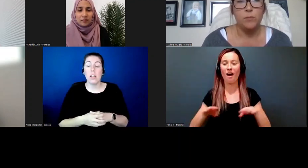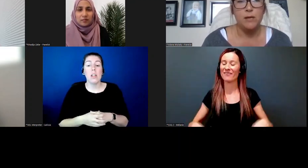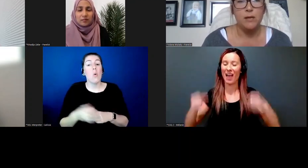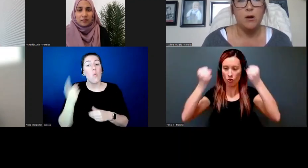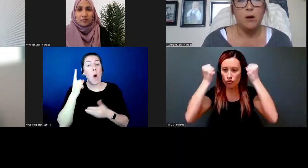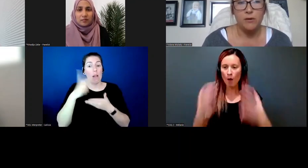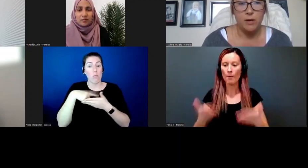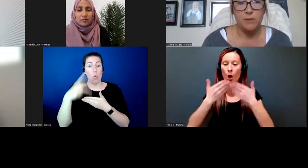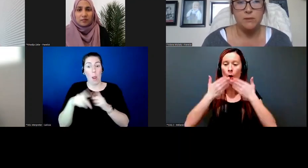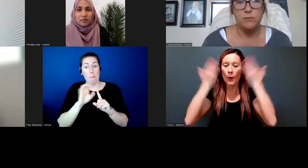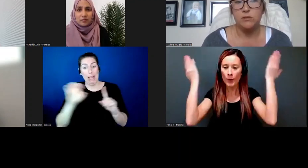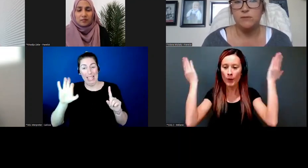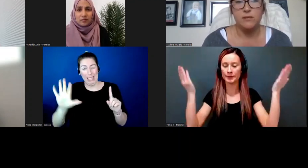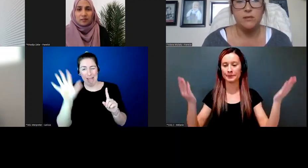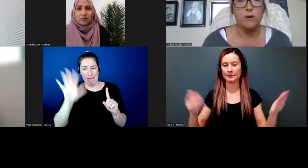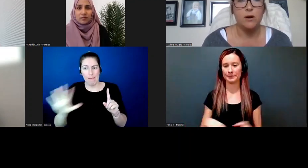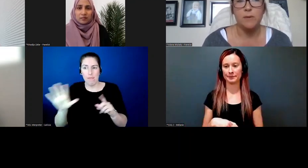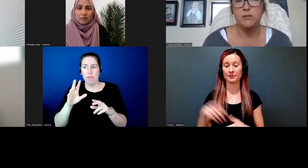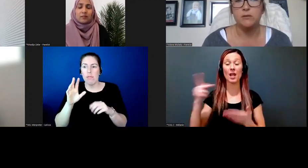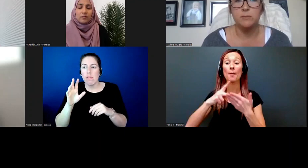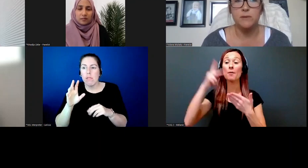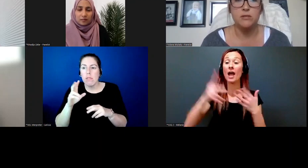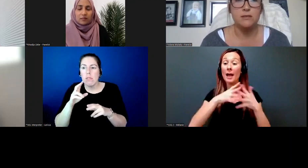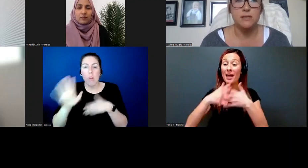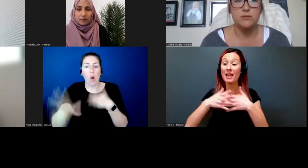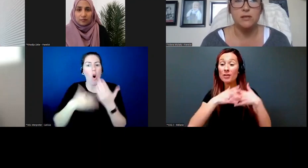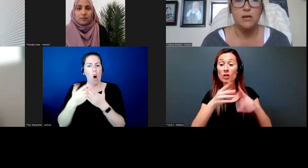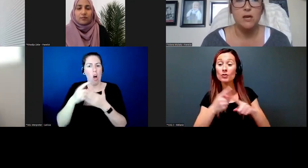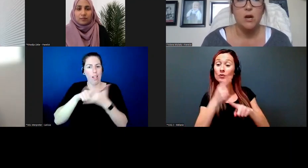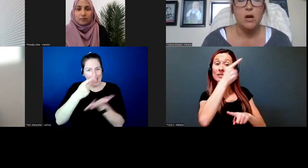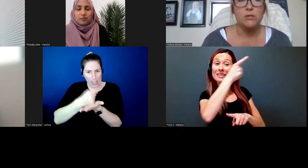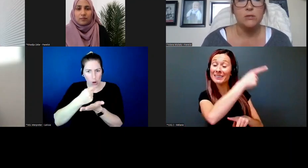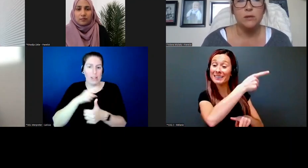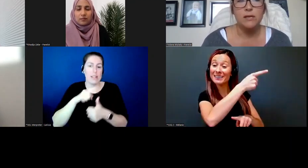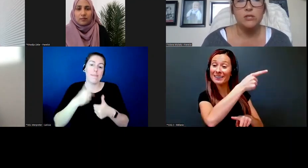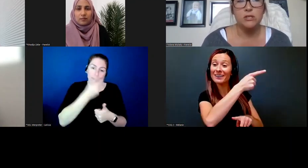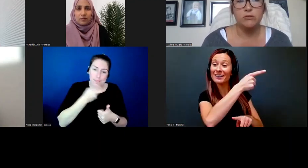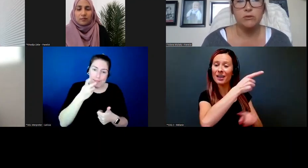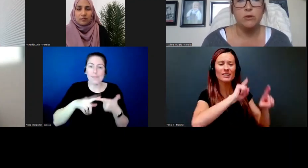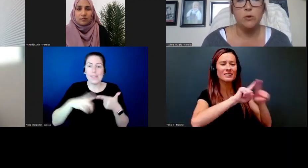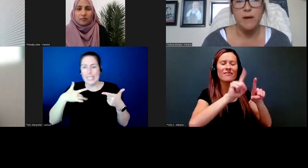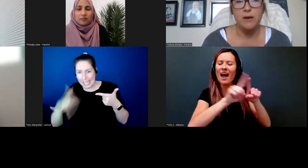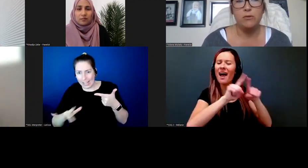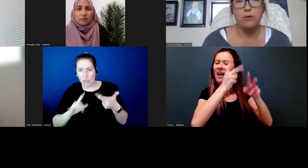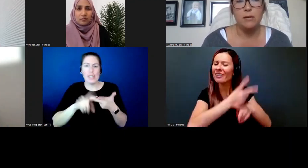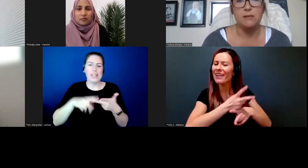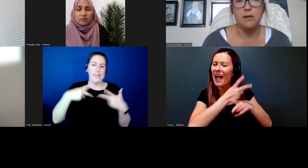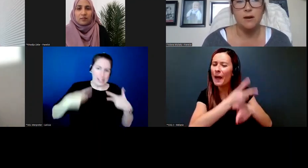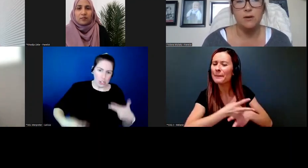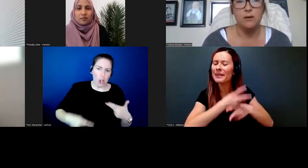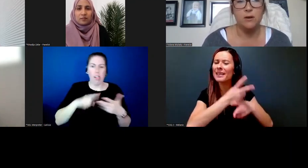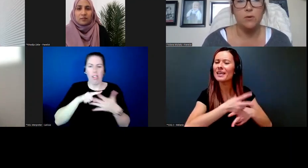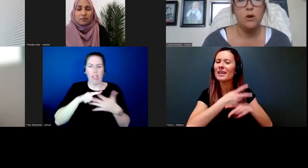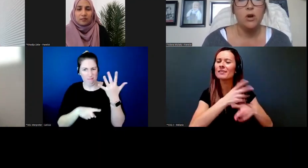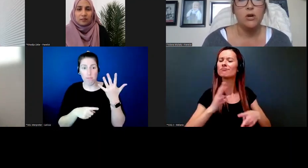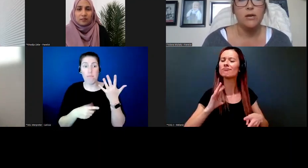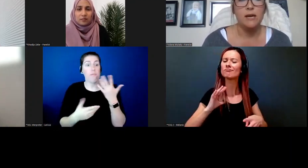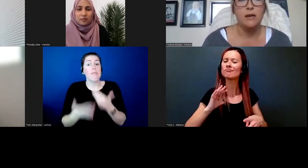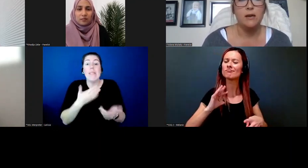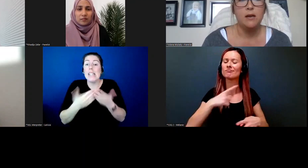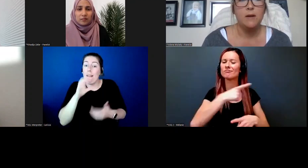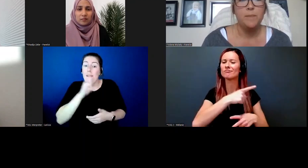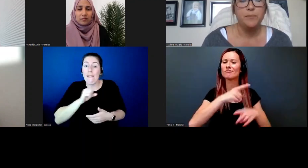Maritimes would be All Therapies, which is physio, occupational, speech, and sensory. Our school-age children, no matter their needs, high or low,